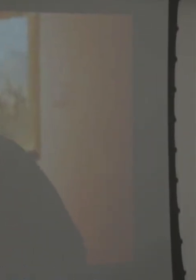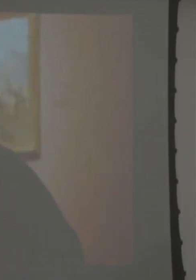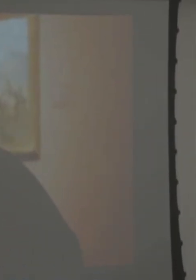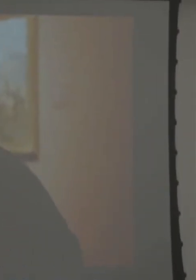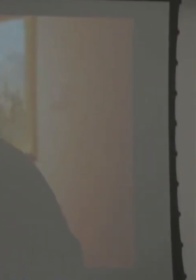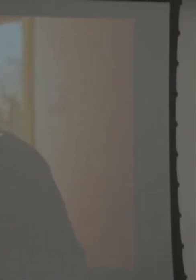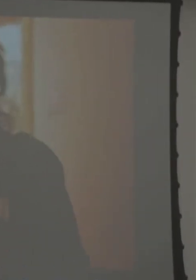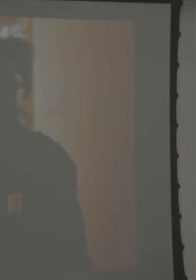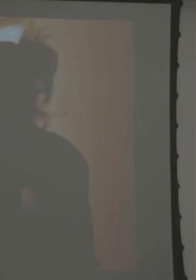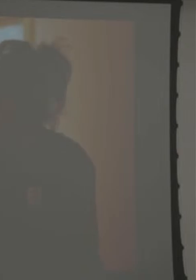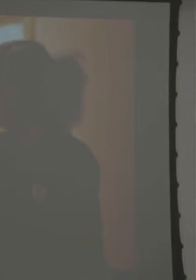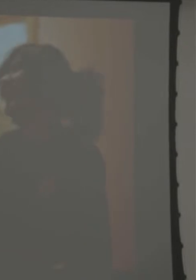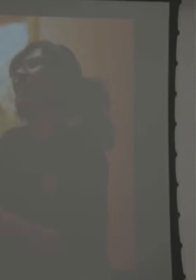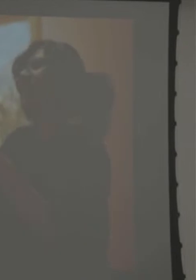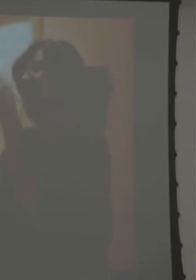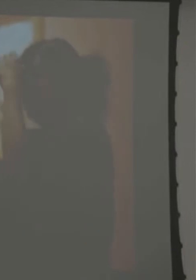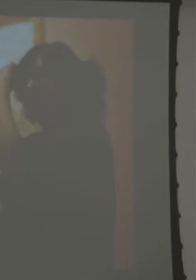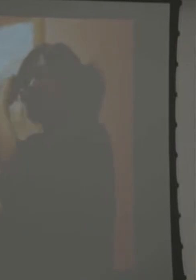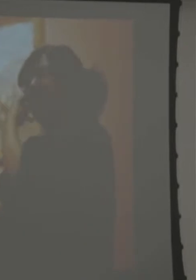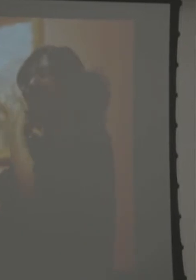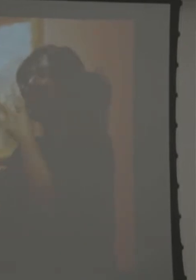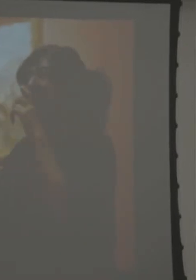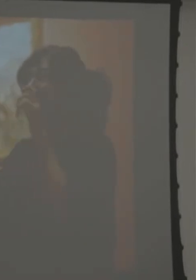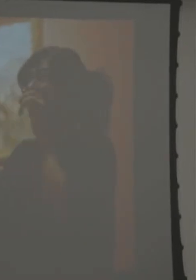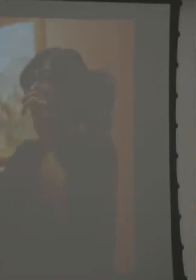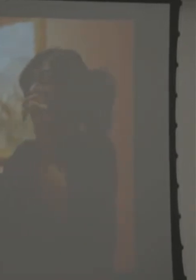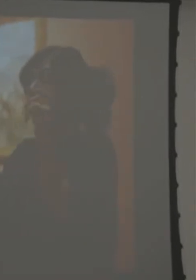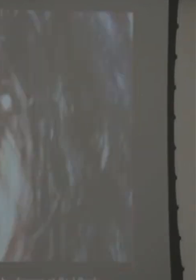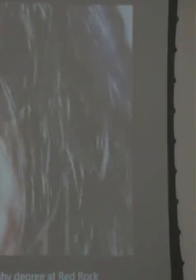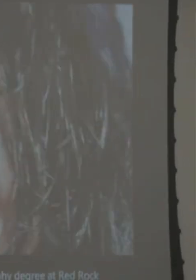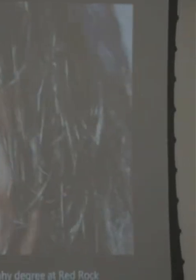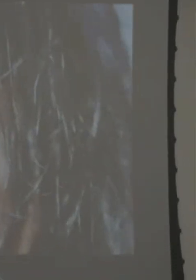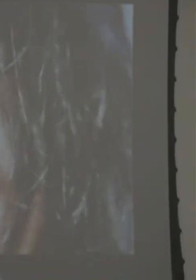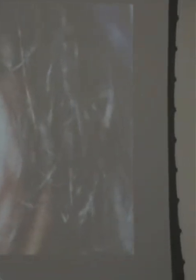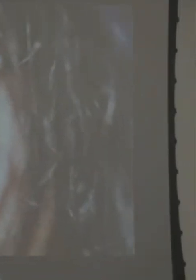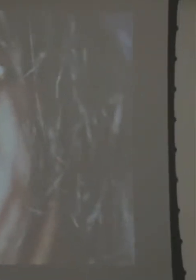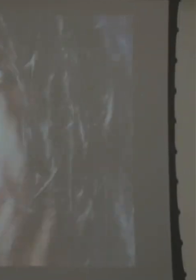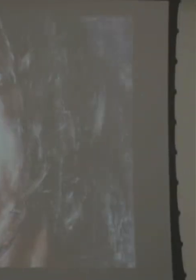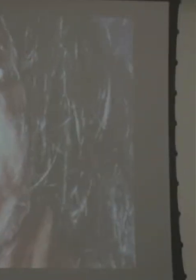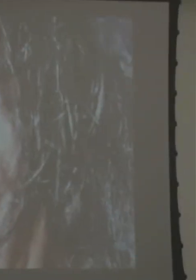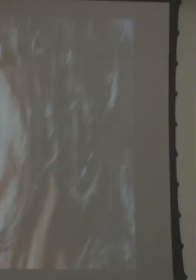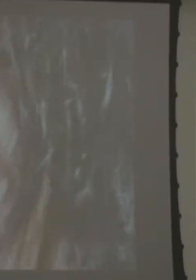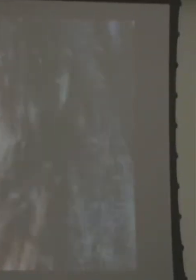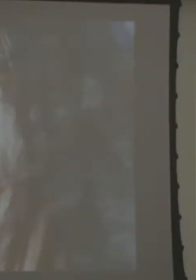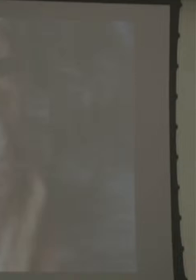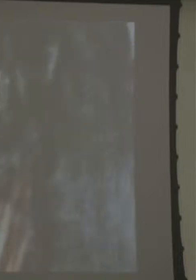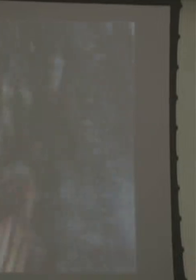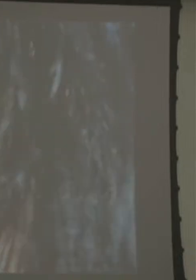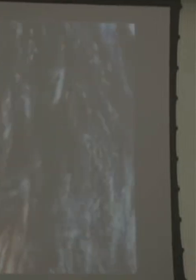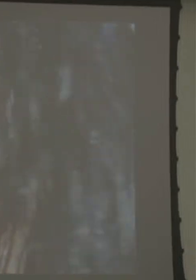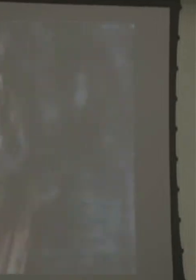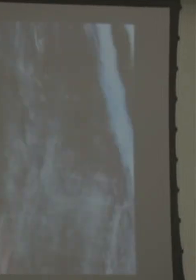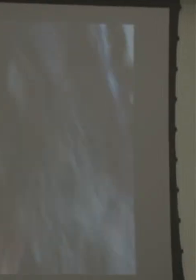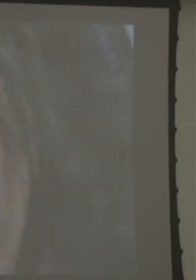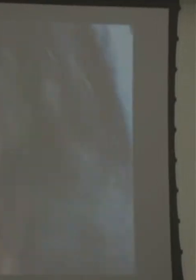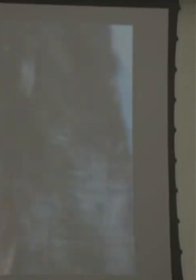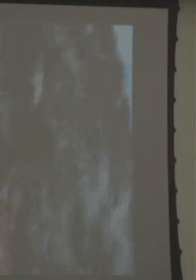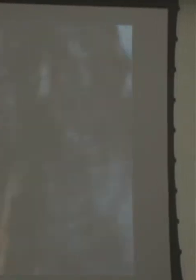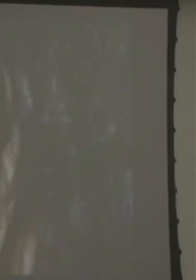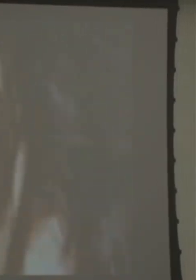fall of 2024. For most of my life, I've been severely abused and have faced